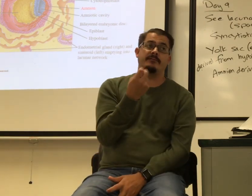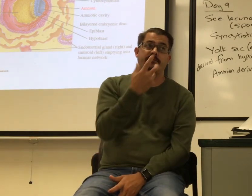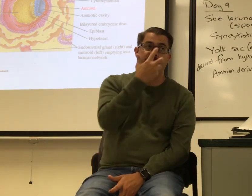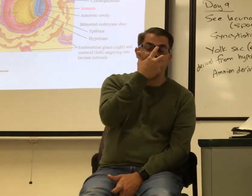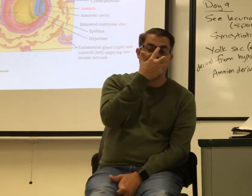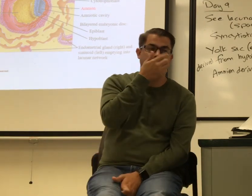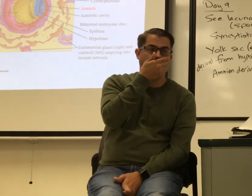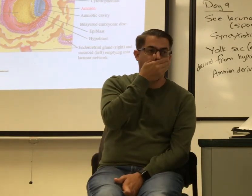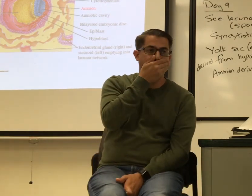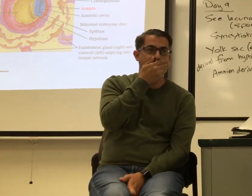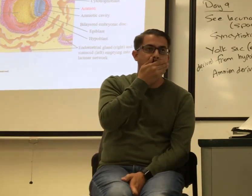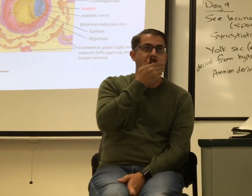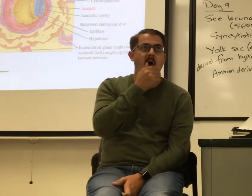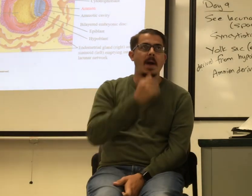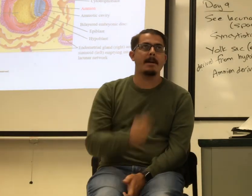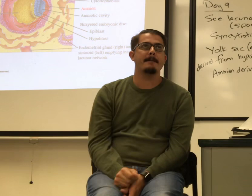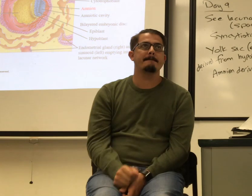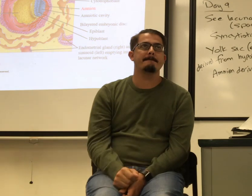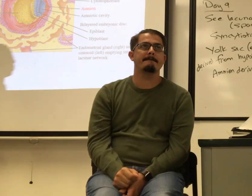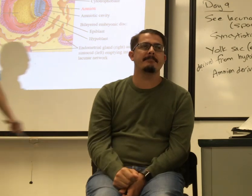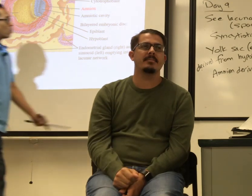day 12.